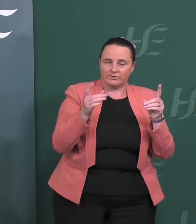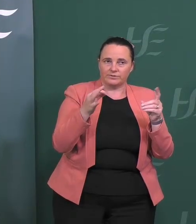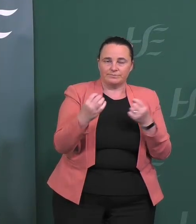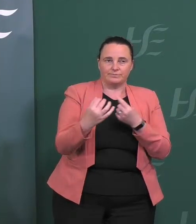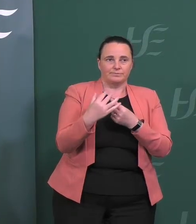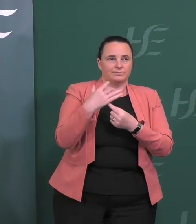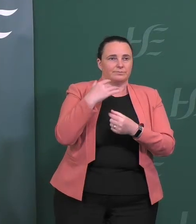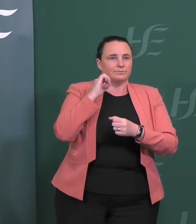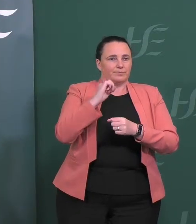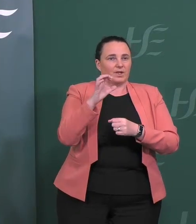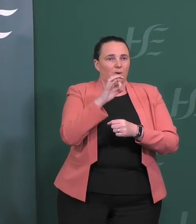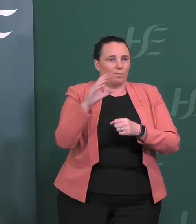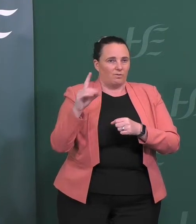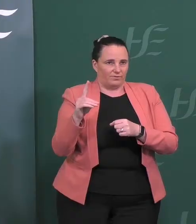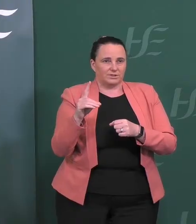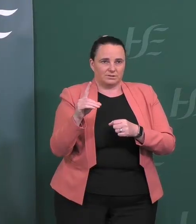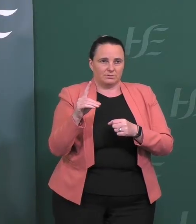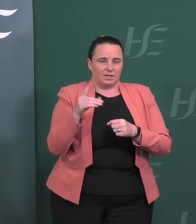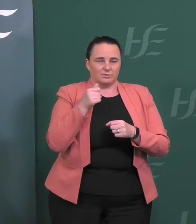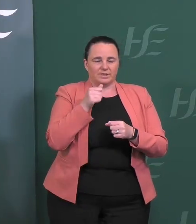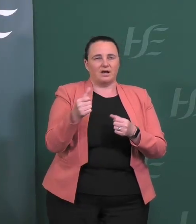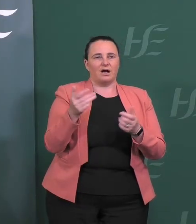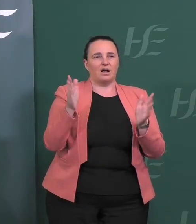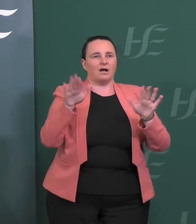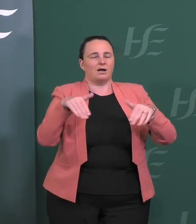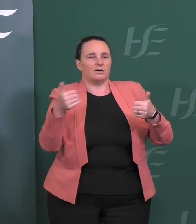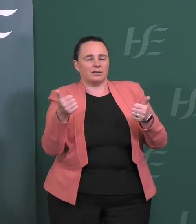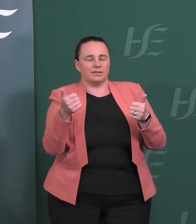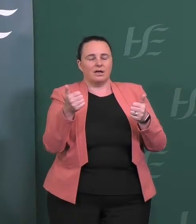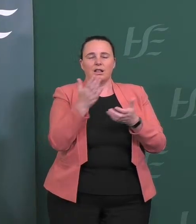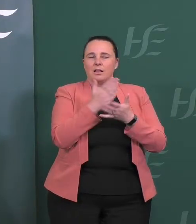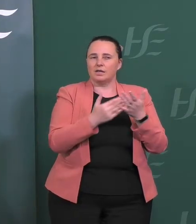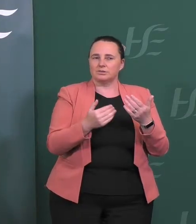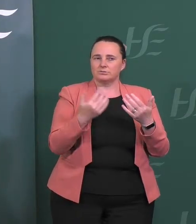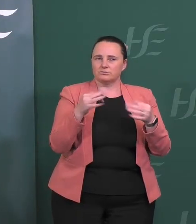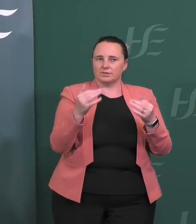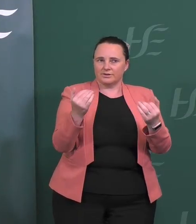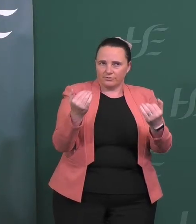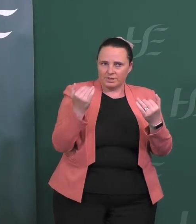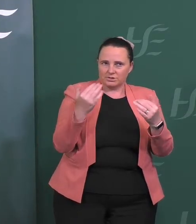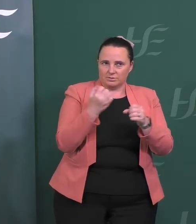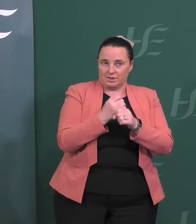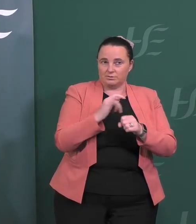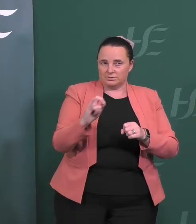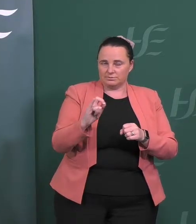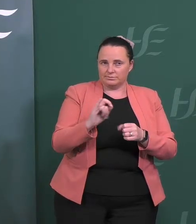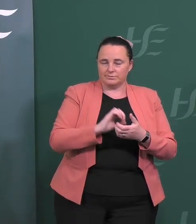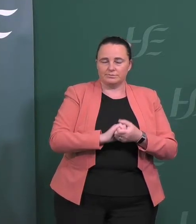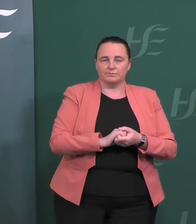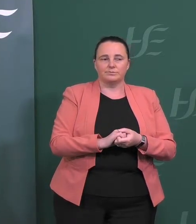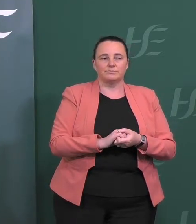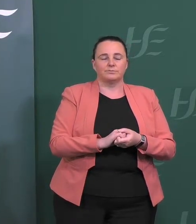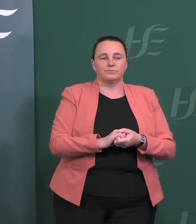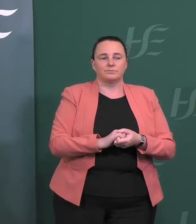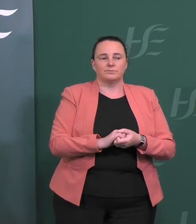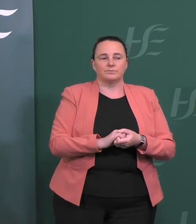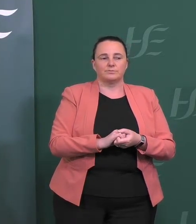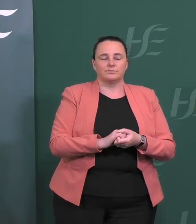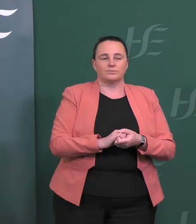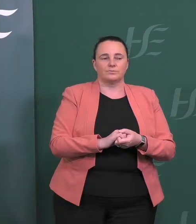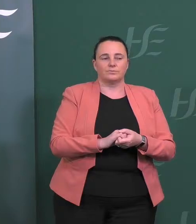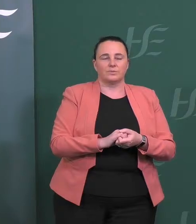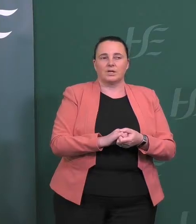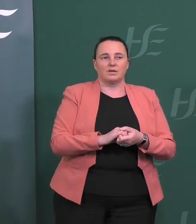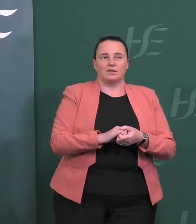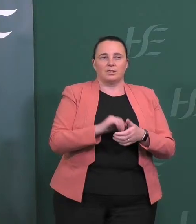or being hospitalised with COVID, because there's a lot of misinformation out there about this. Nobody should be of